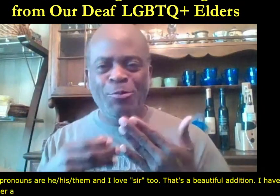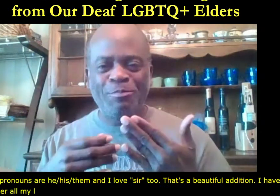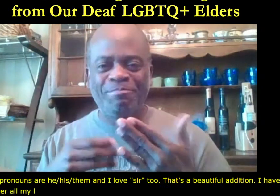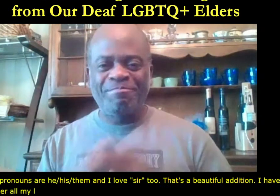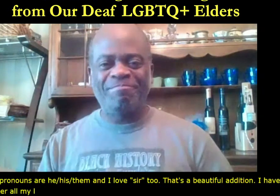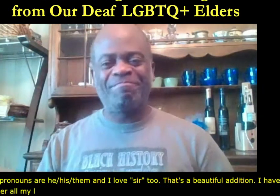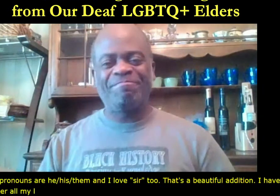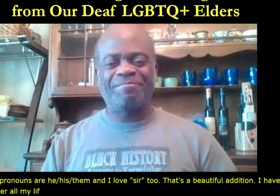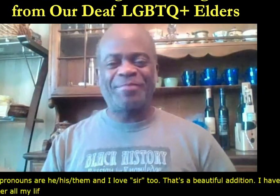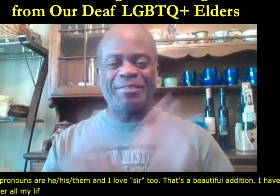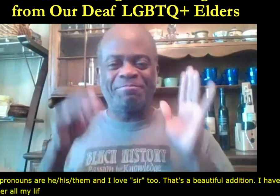thank you